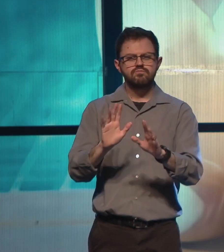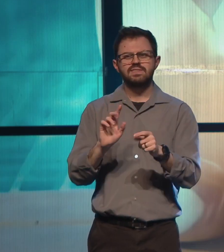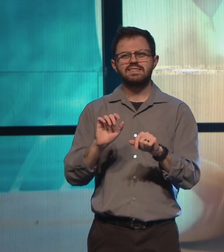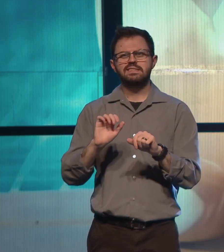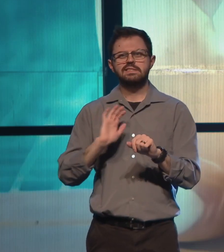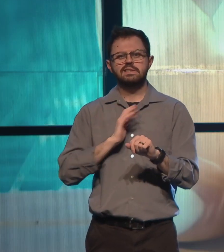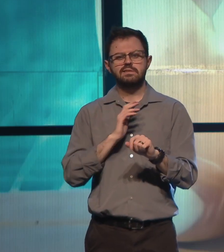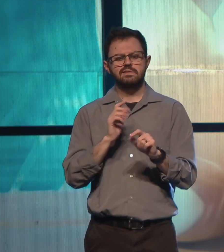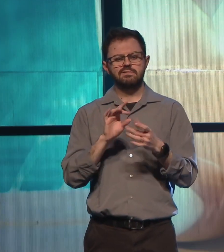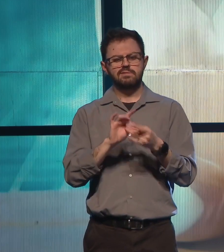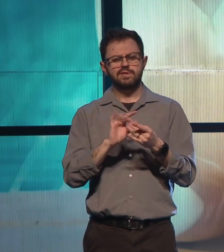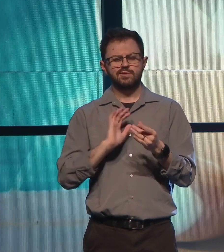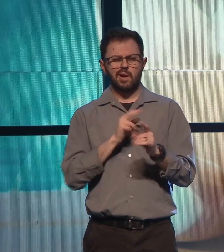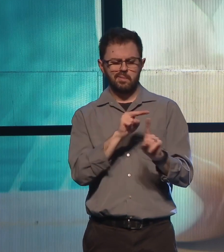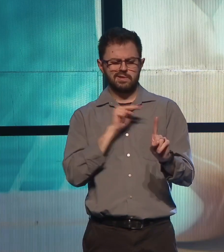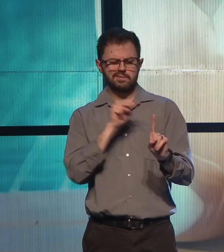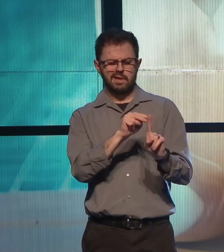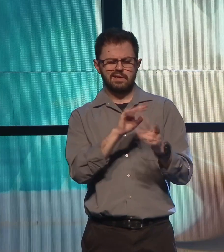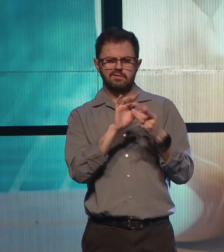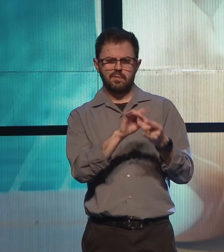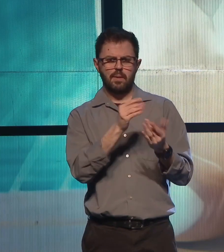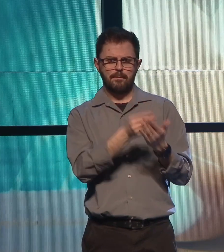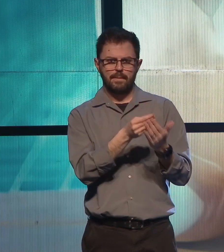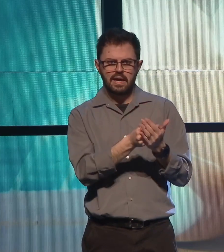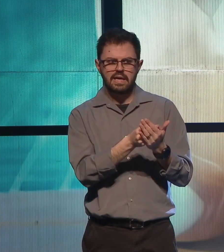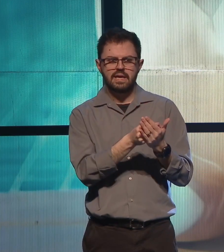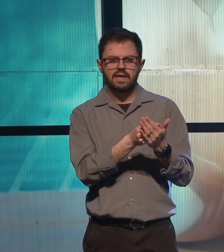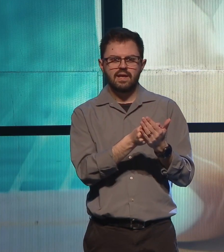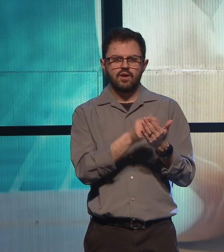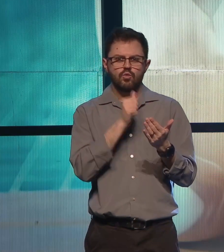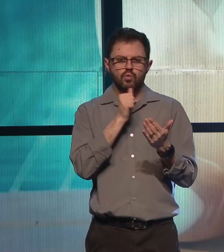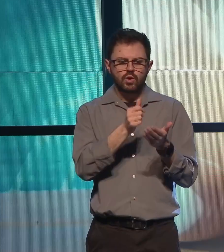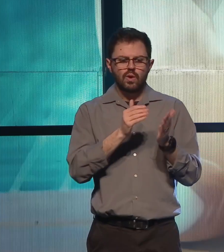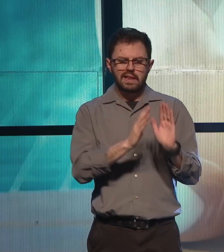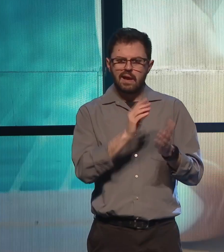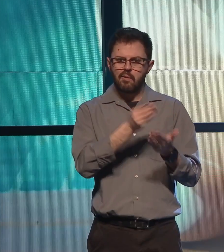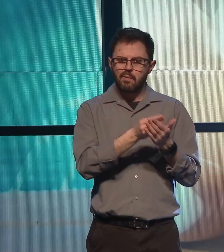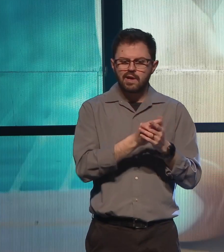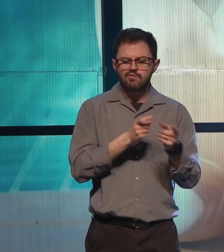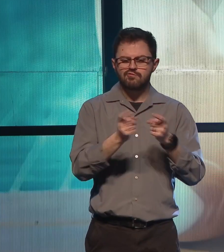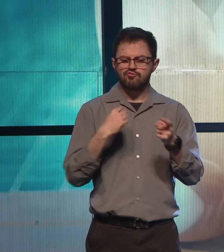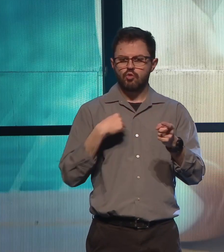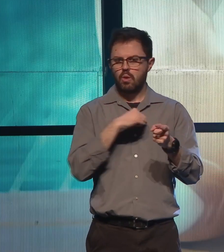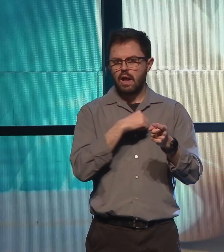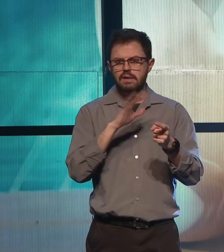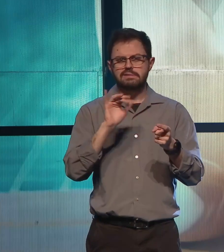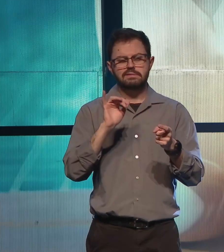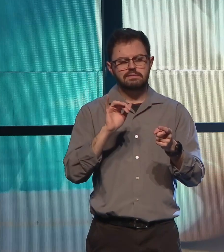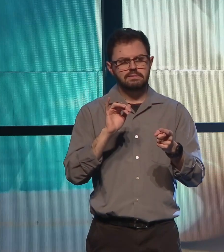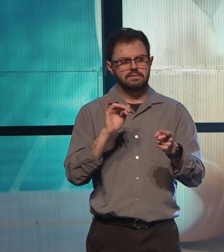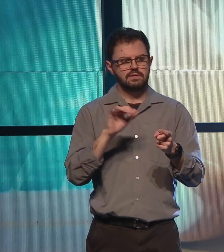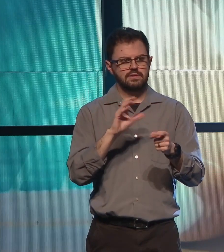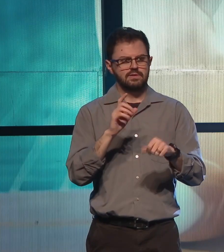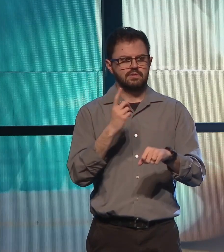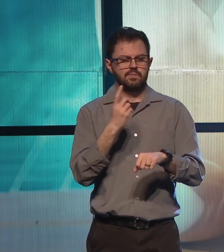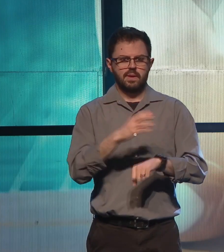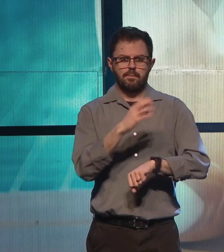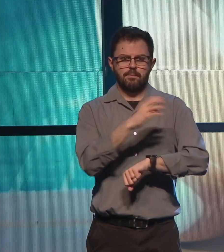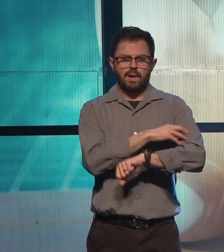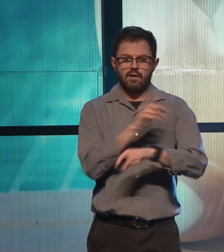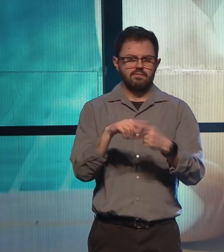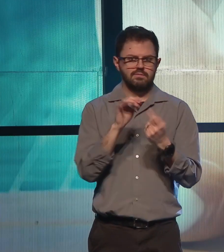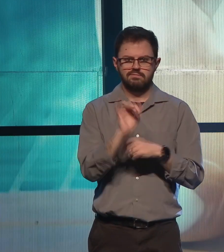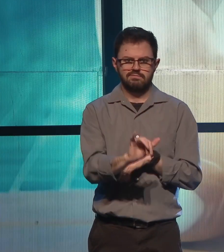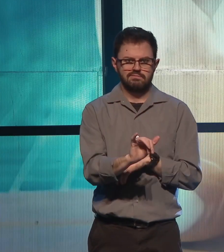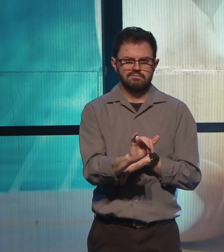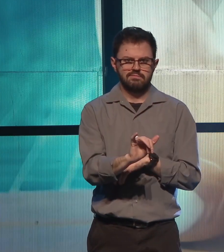think about it. And we no longer let our money control us and possess us. There's something very powerful about generosity. So here's what I don't want